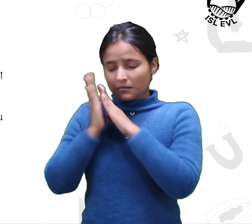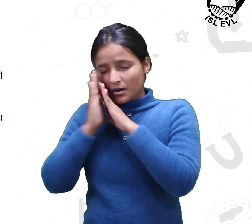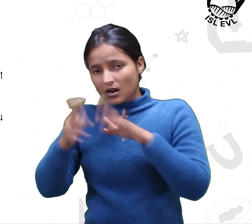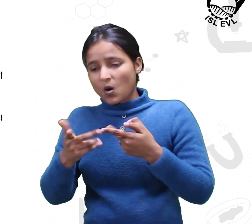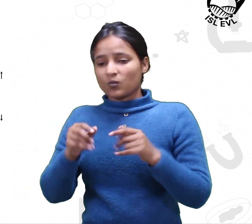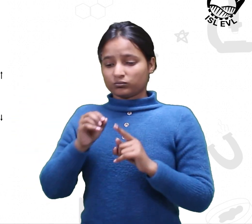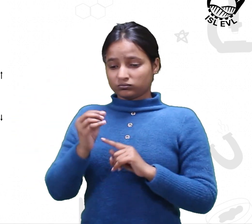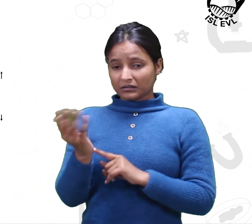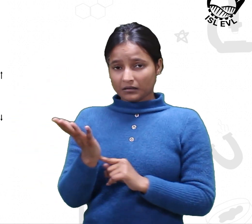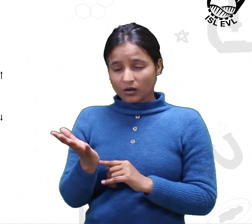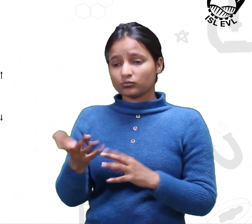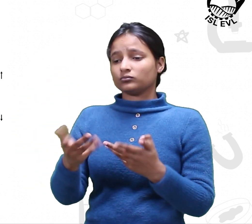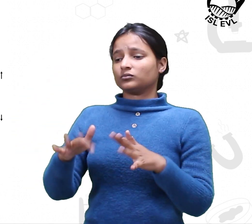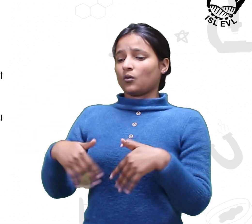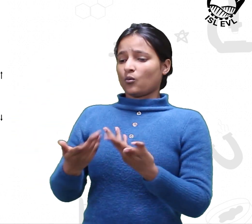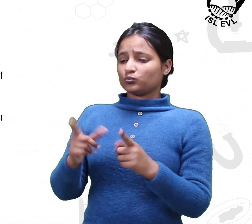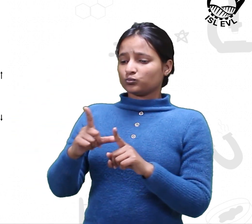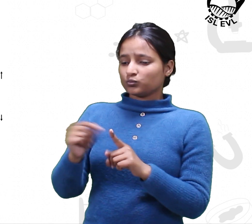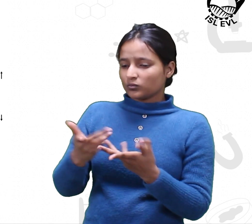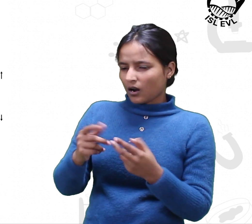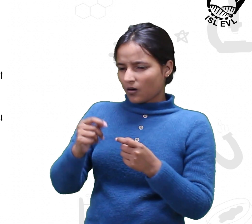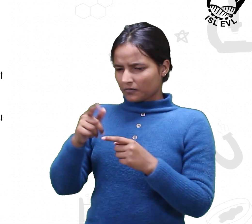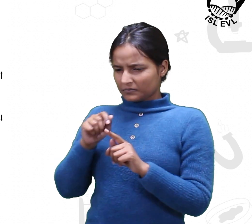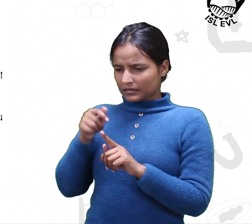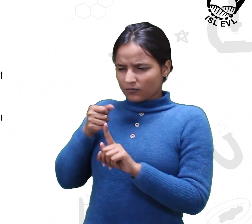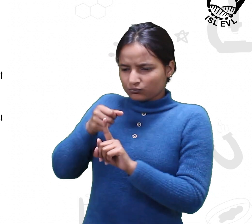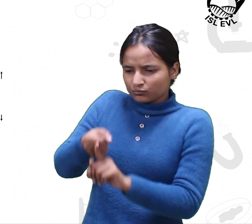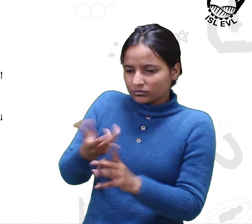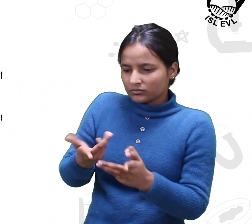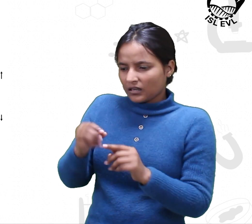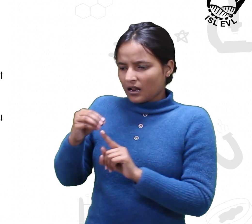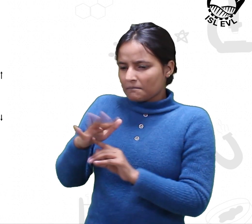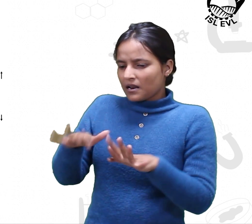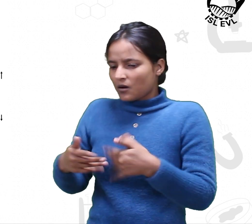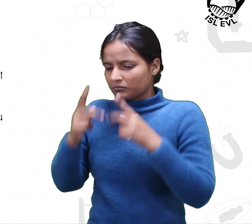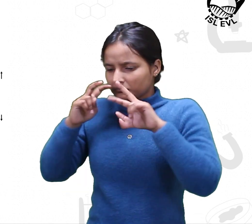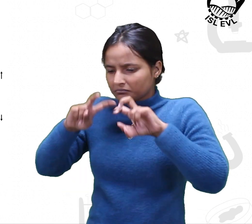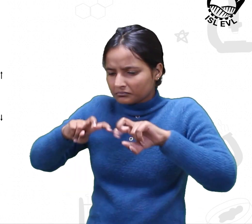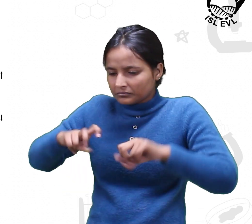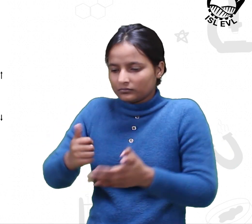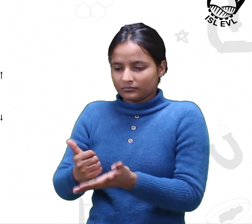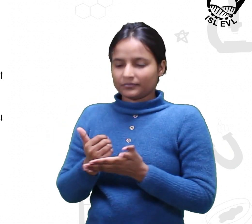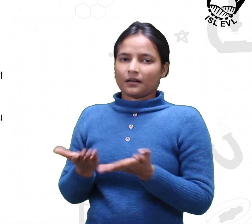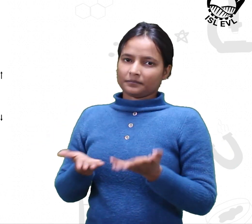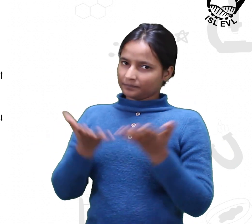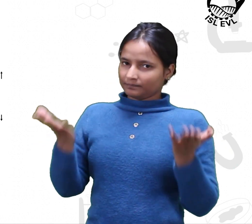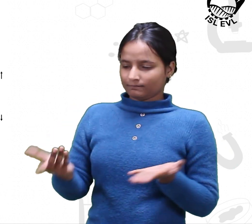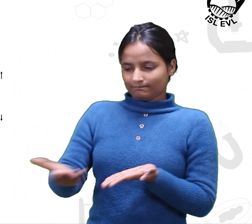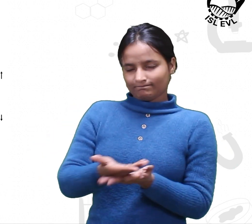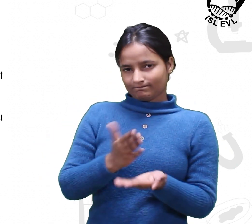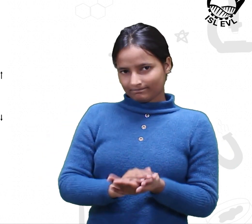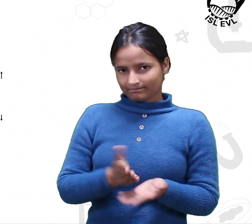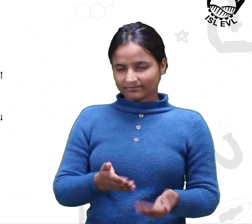sleeping, we record from those neurons and see which area of the brain might be involved and to pinpoint which neurons might be playing